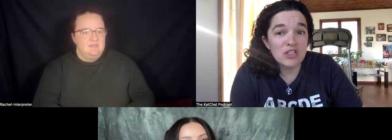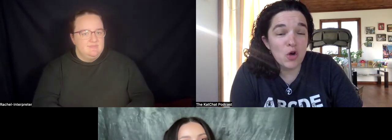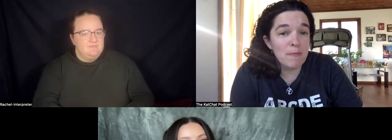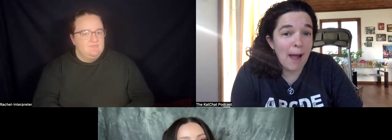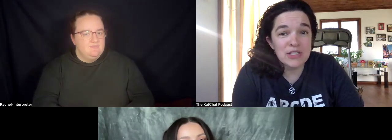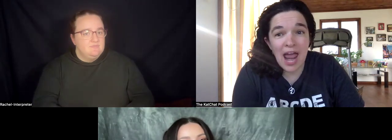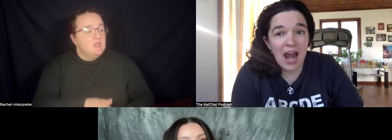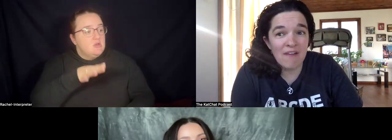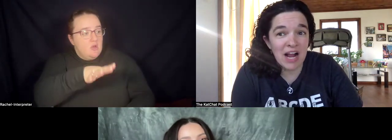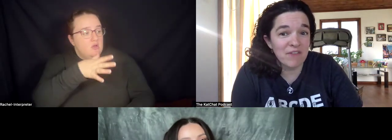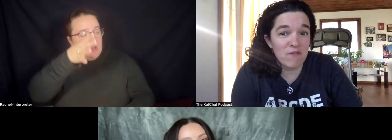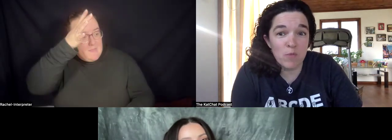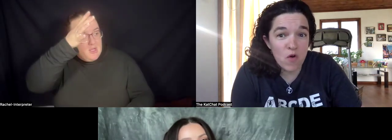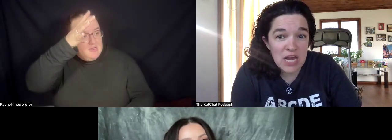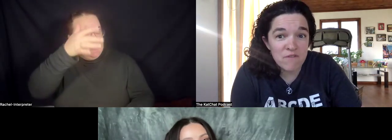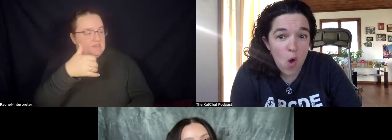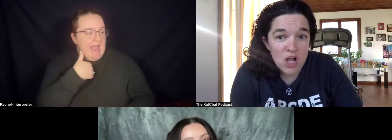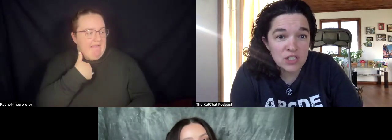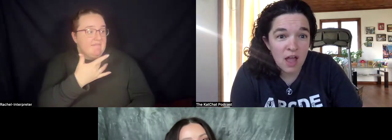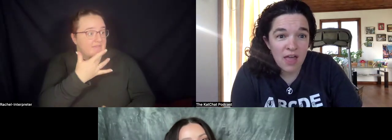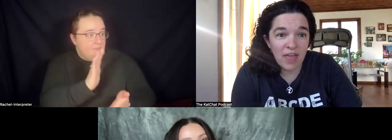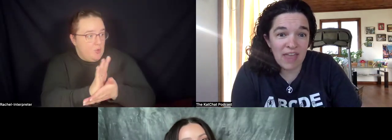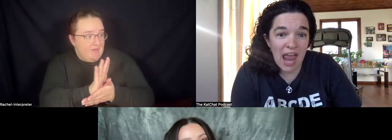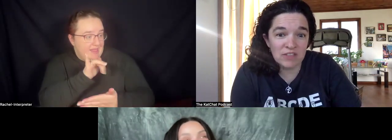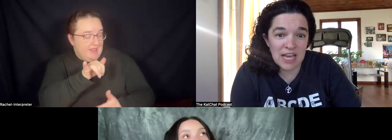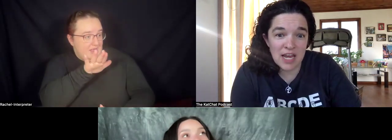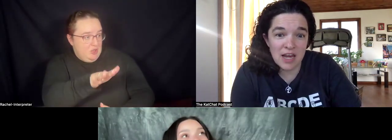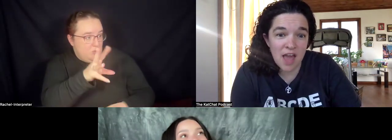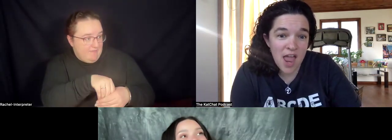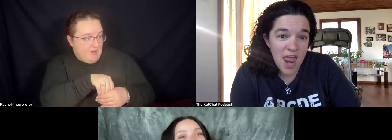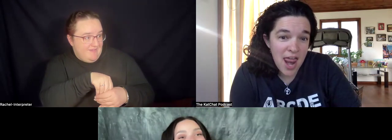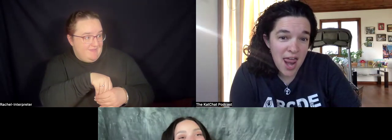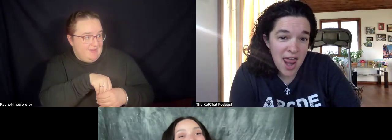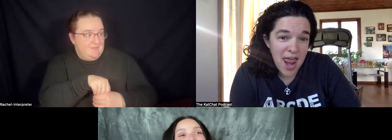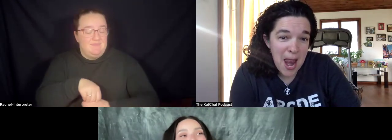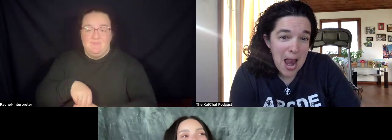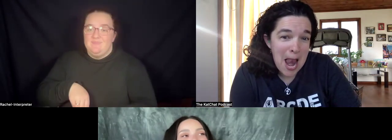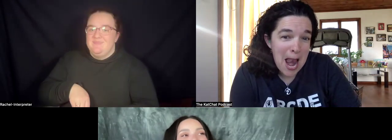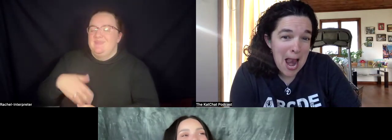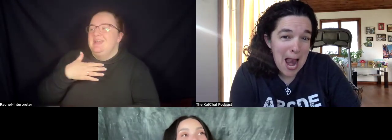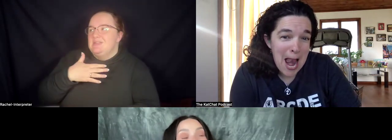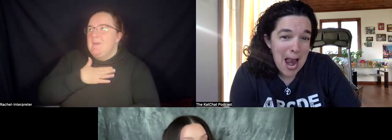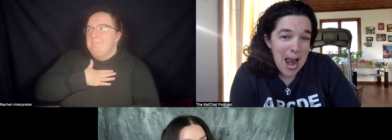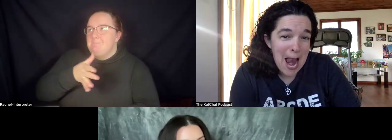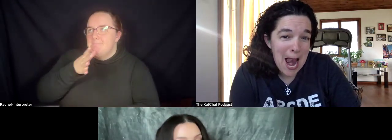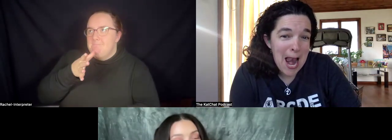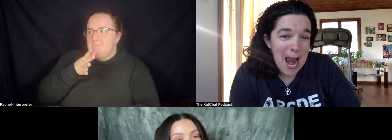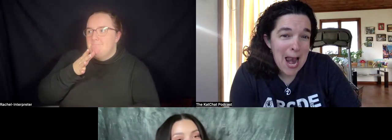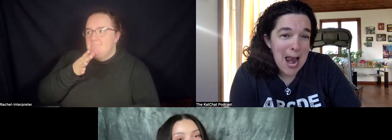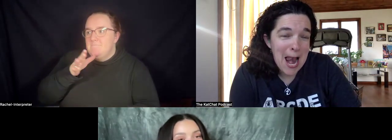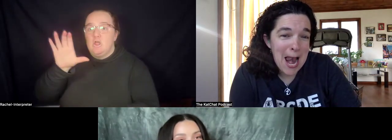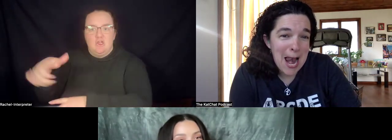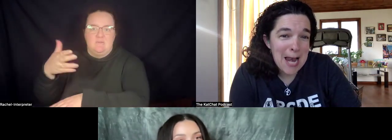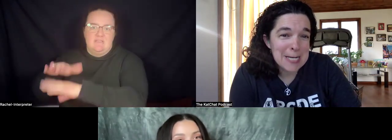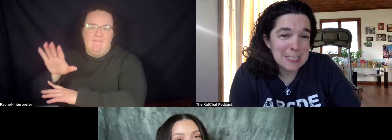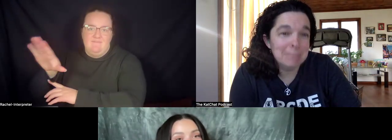Did your parents or your mom or dad have like a favorite movie of yours that they have seen? My mom, Christmas on Fifth